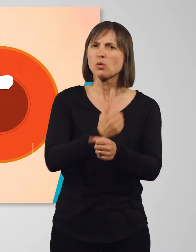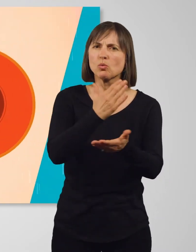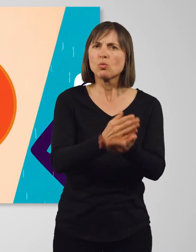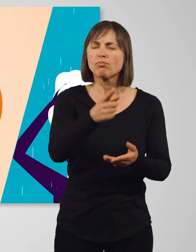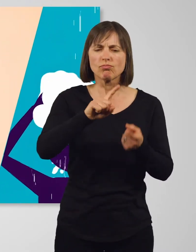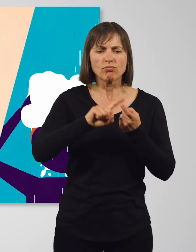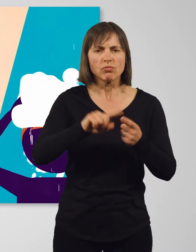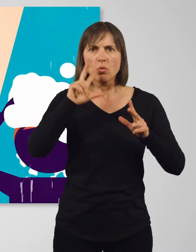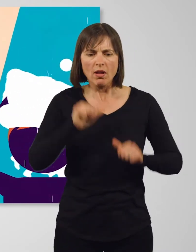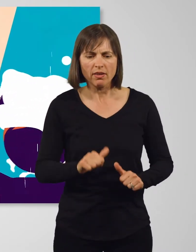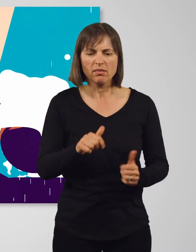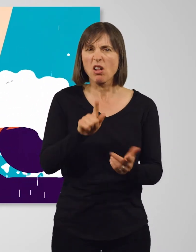As long as you manage it with good hygiene